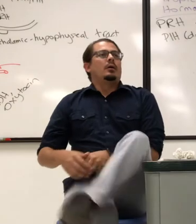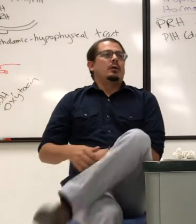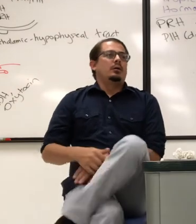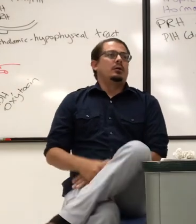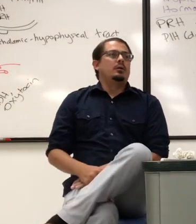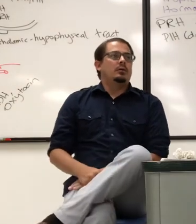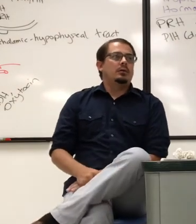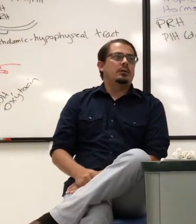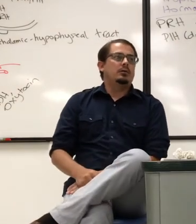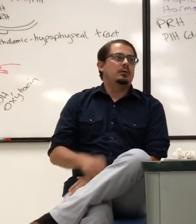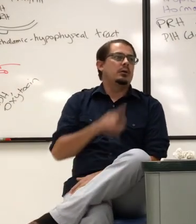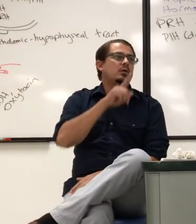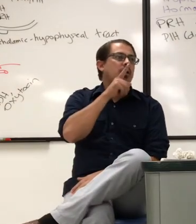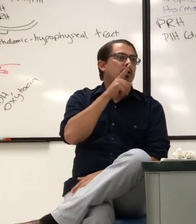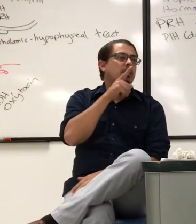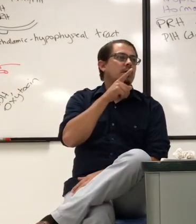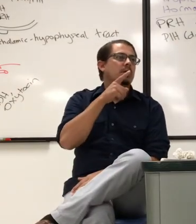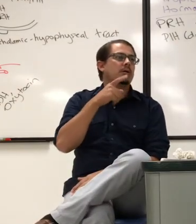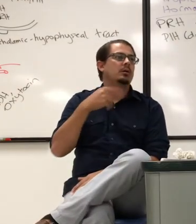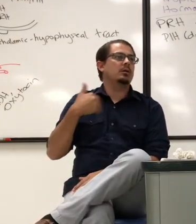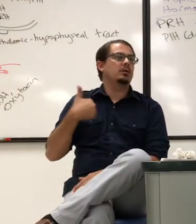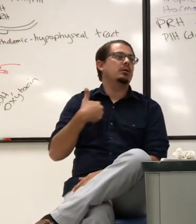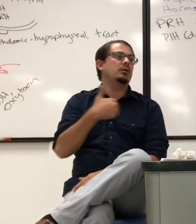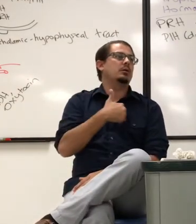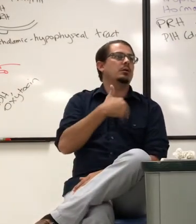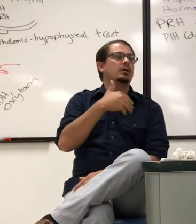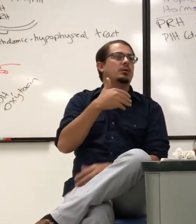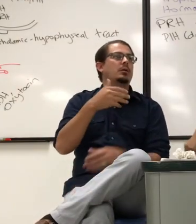Basically, it's milk production in the mammary gland.